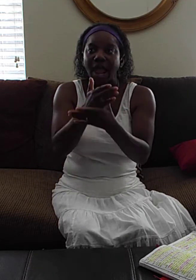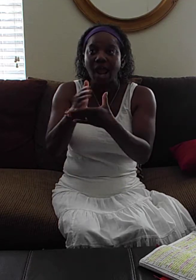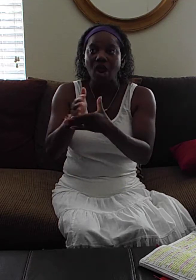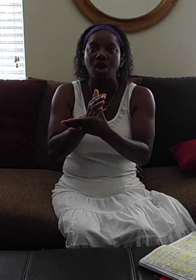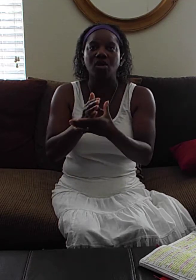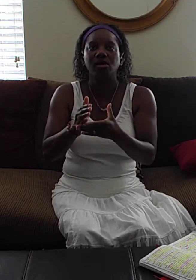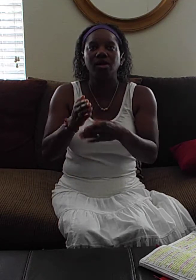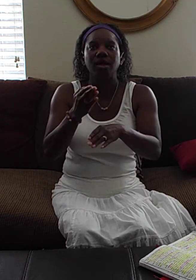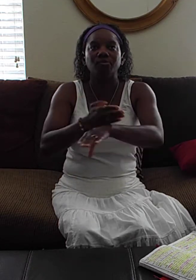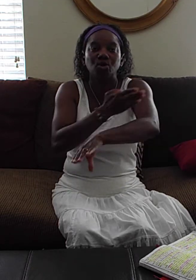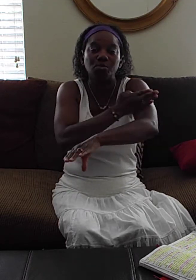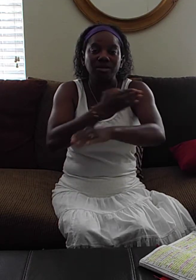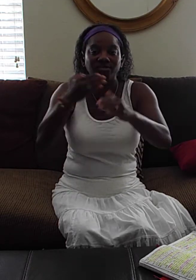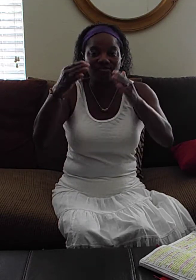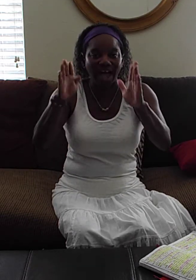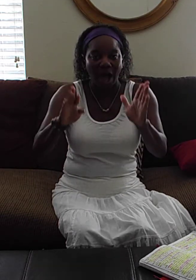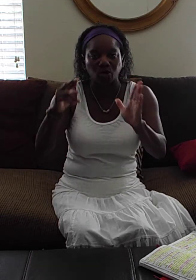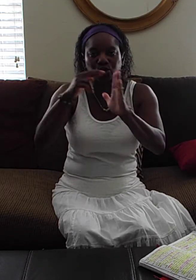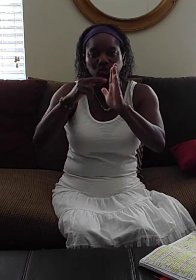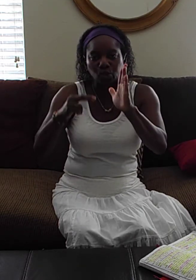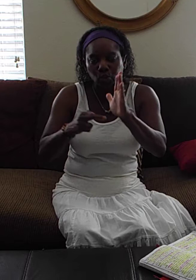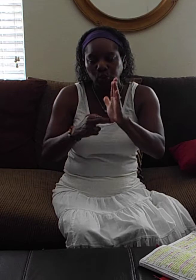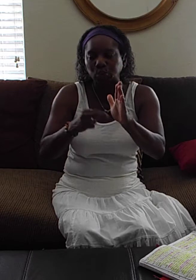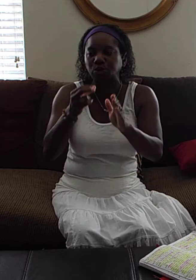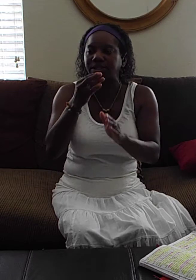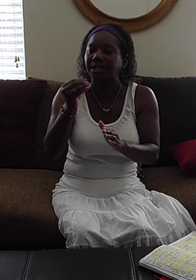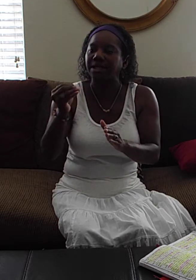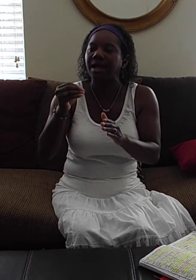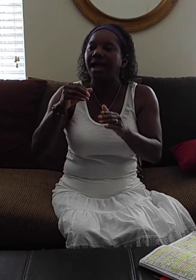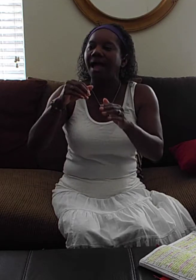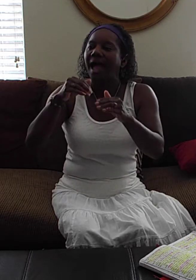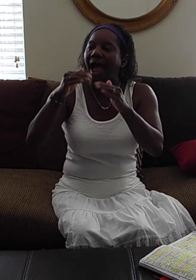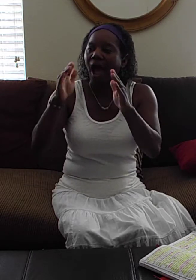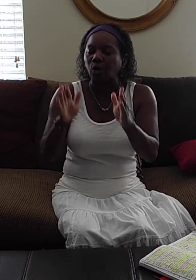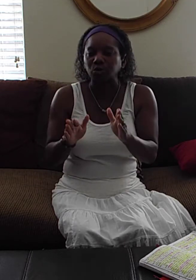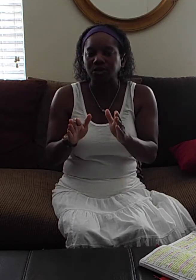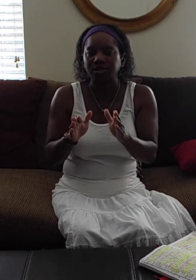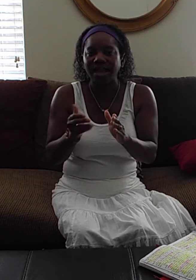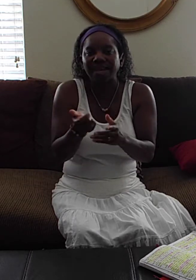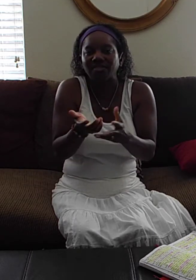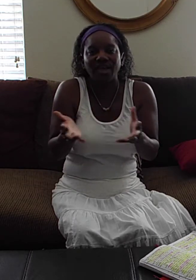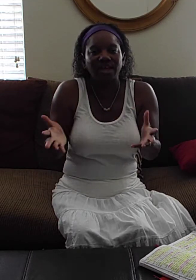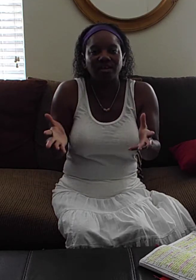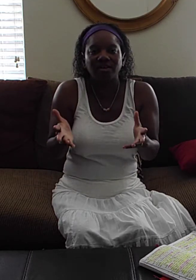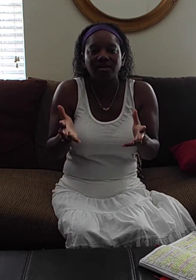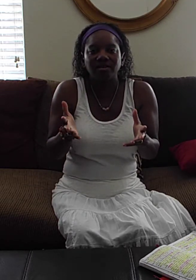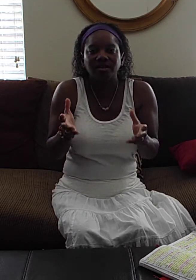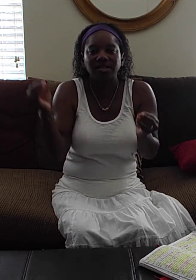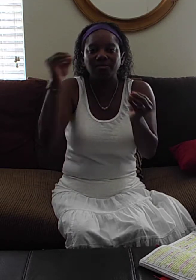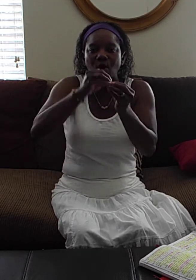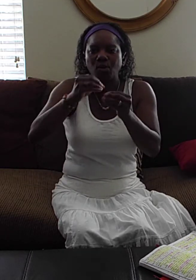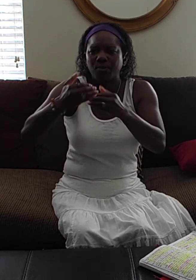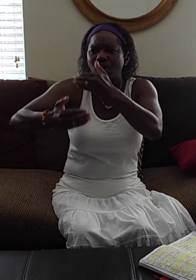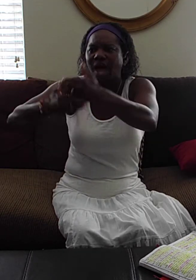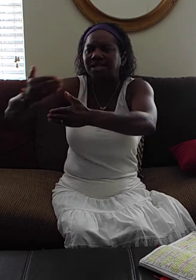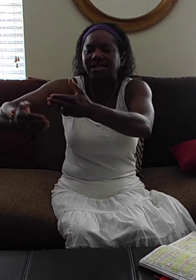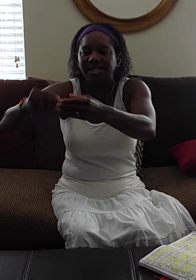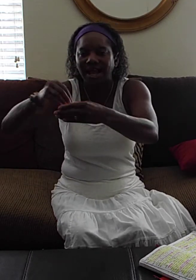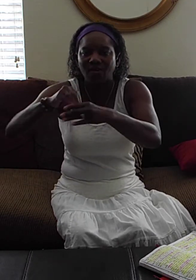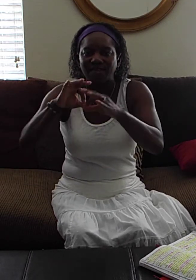share improvements with the house rules and house anything. Because the more we process in our family,